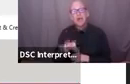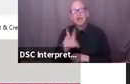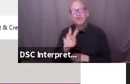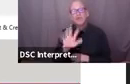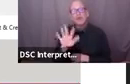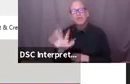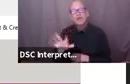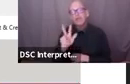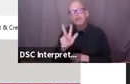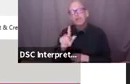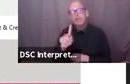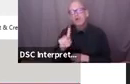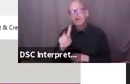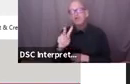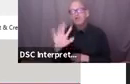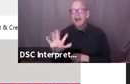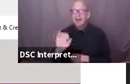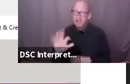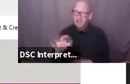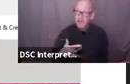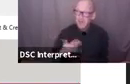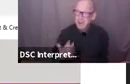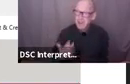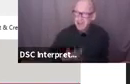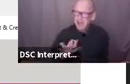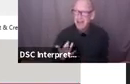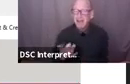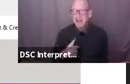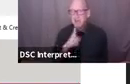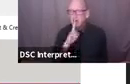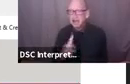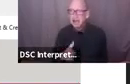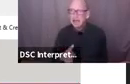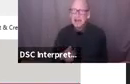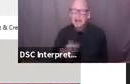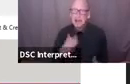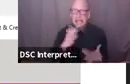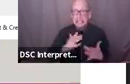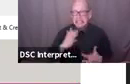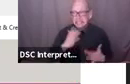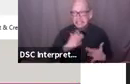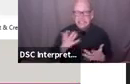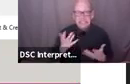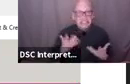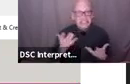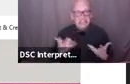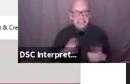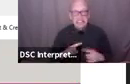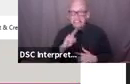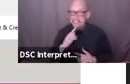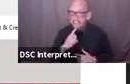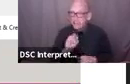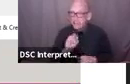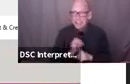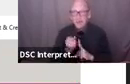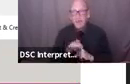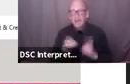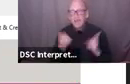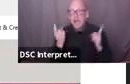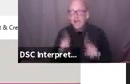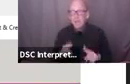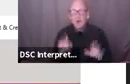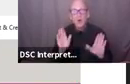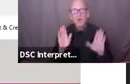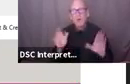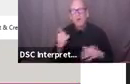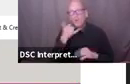419-255-3125. If you are feeling really kind of desperate or in a serious situation, this is a great phone number